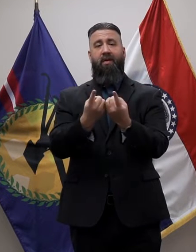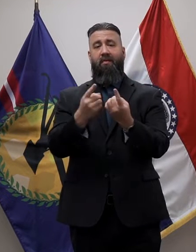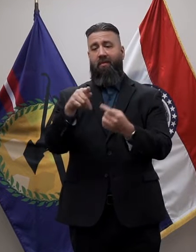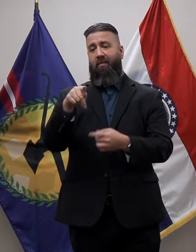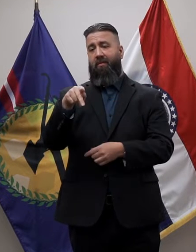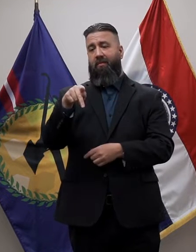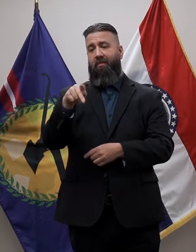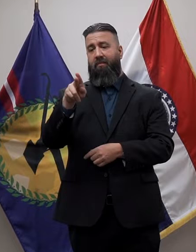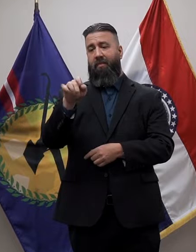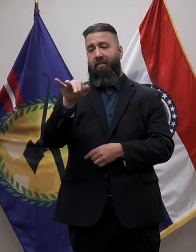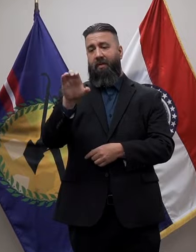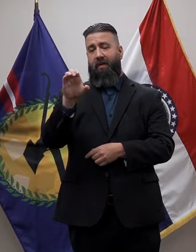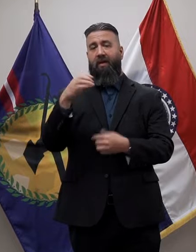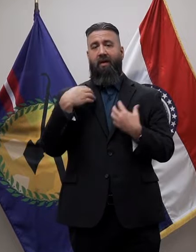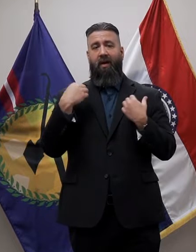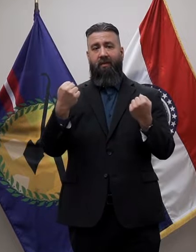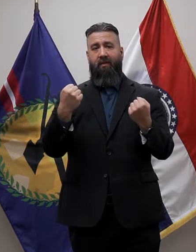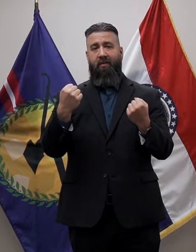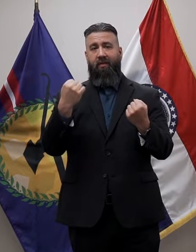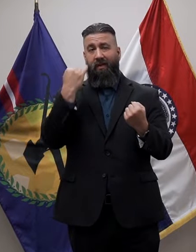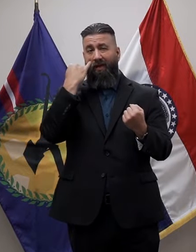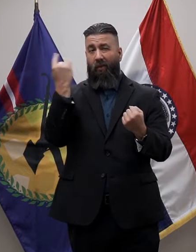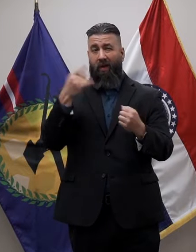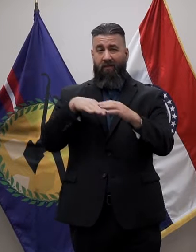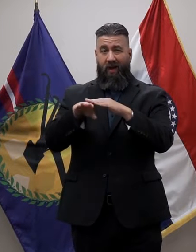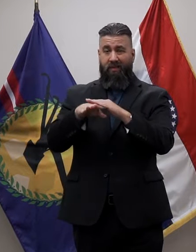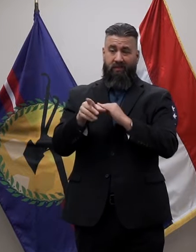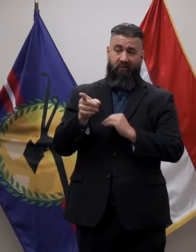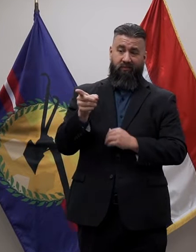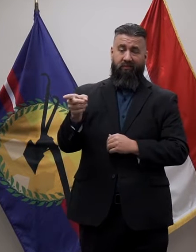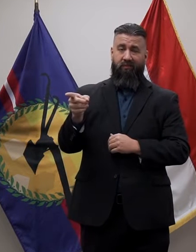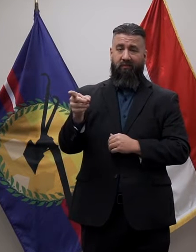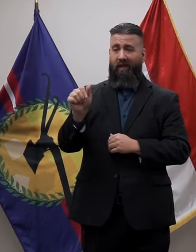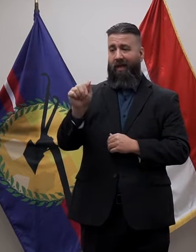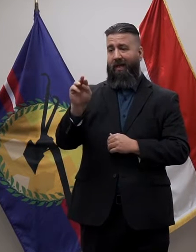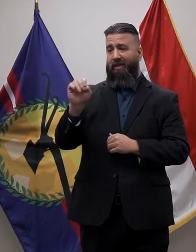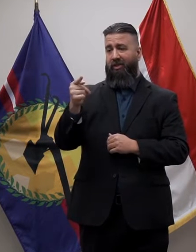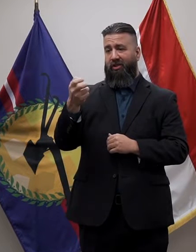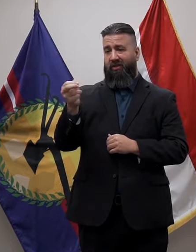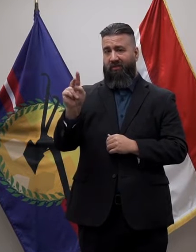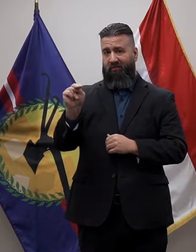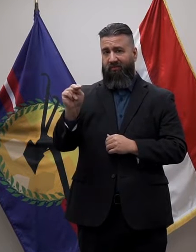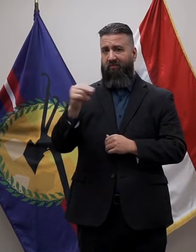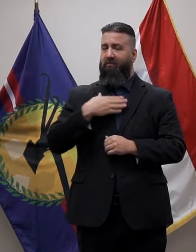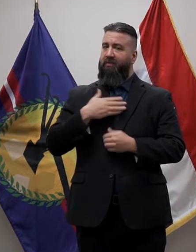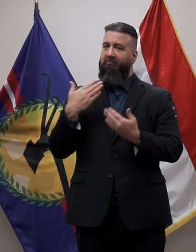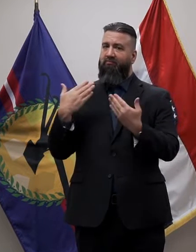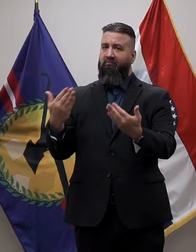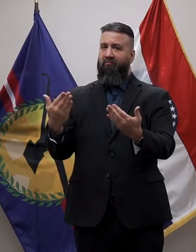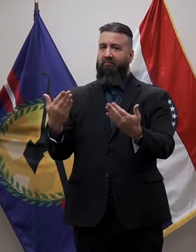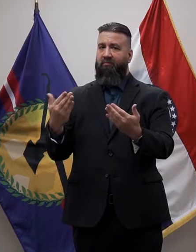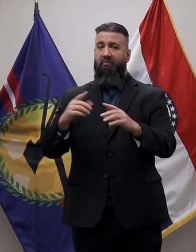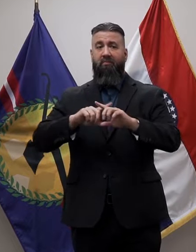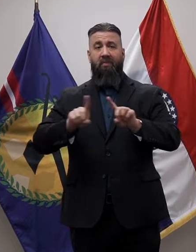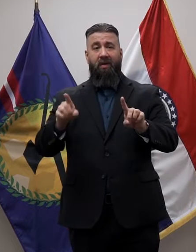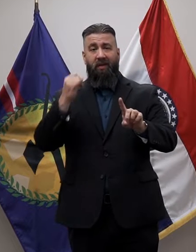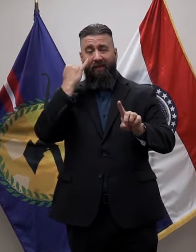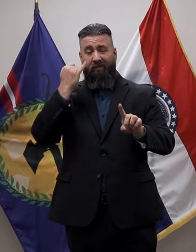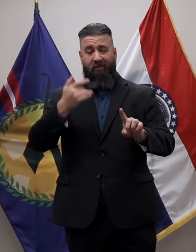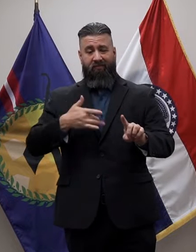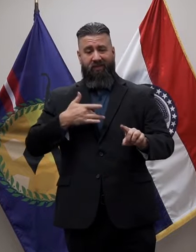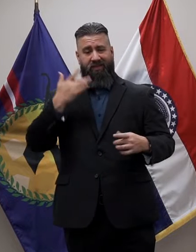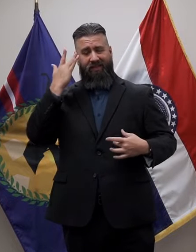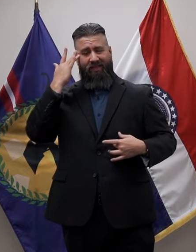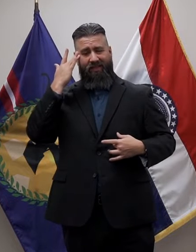sites. If you only have access to an antigen test, then please use it. However, if you have symptoms and